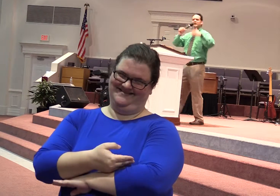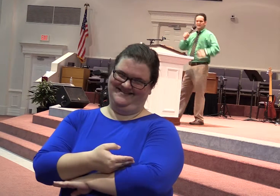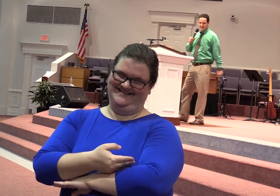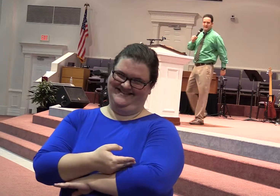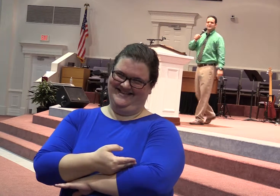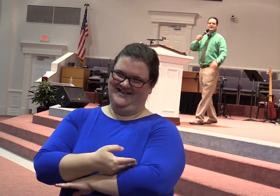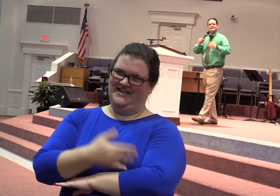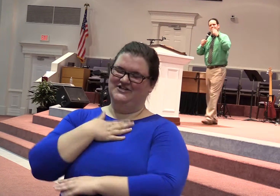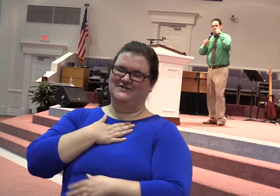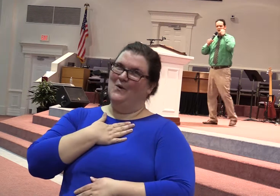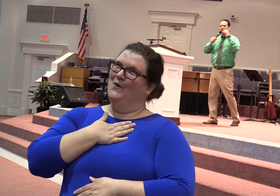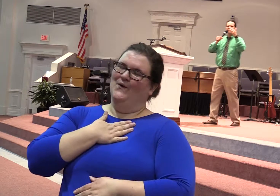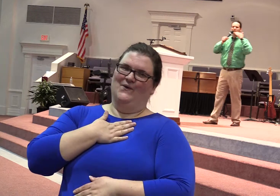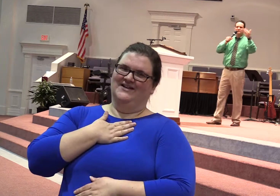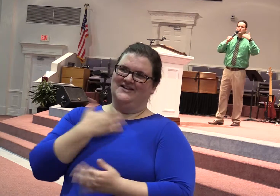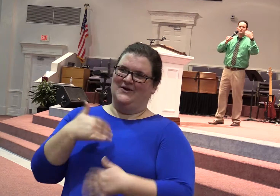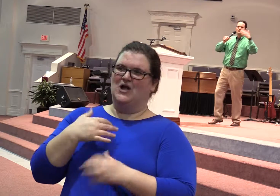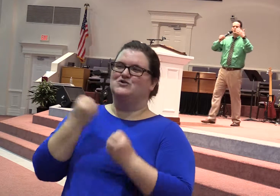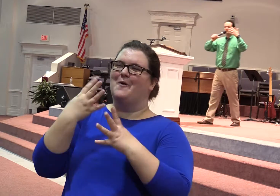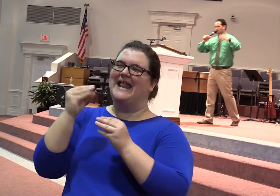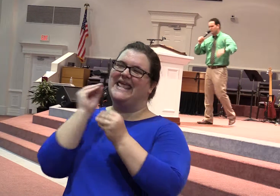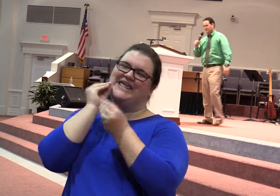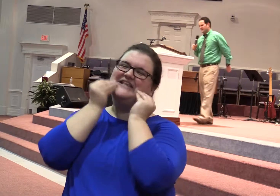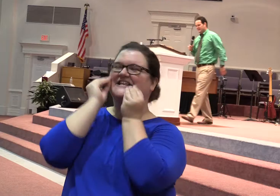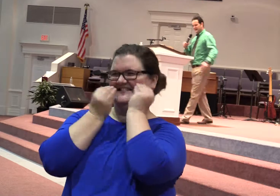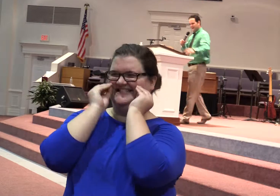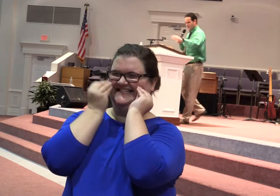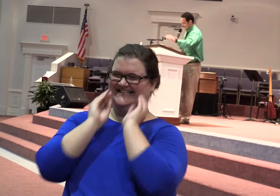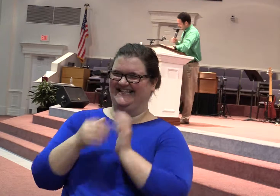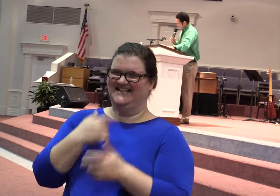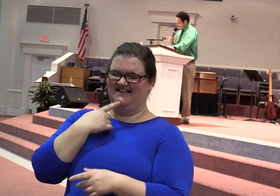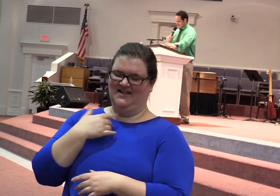The wind of me, amen. So many kisses.